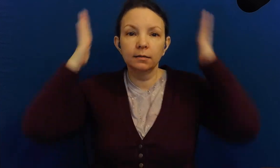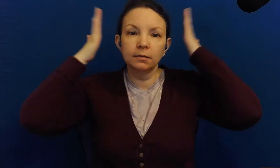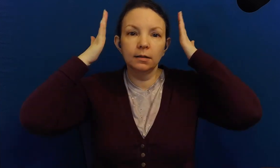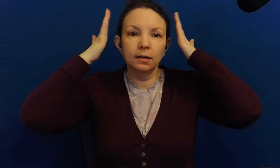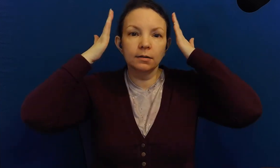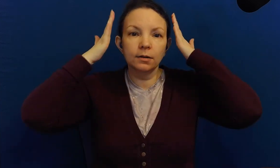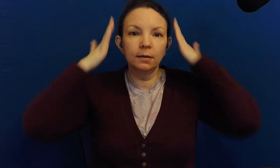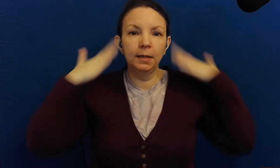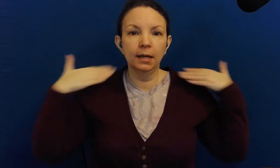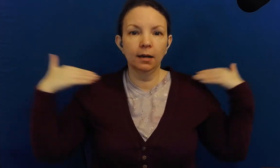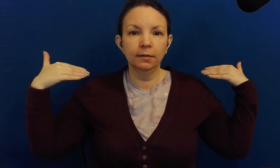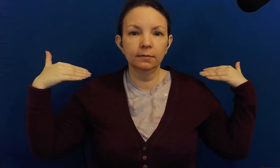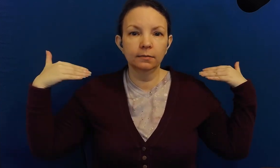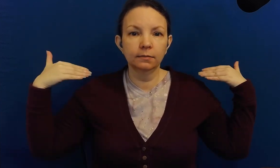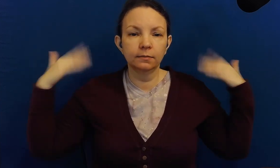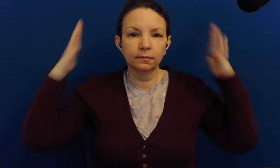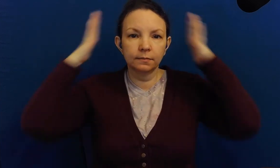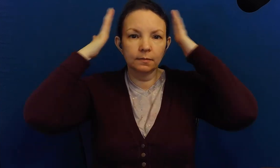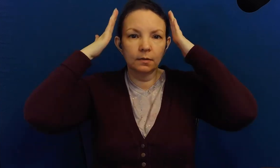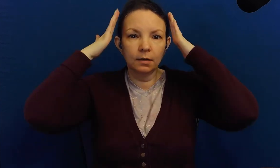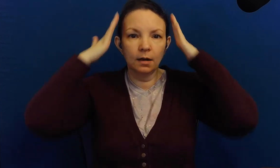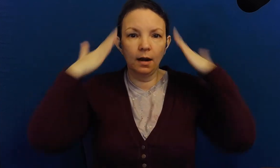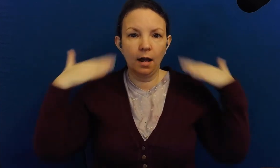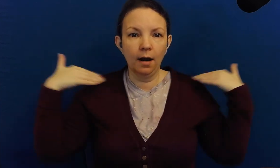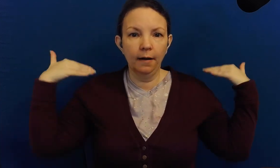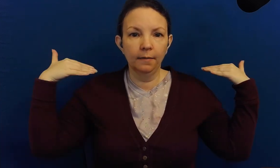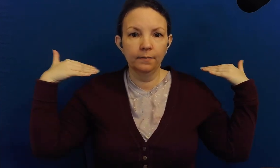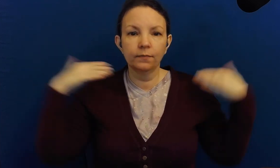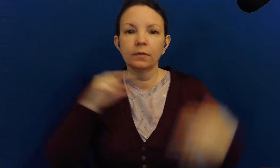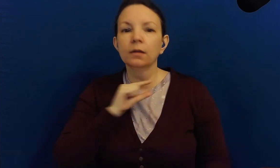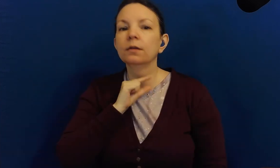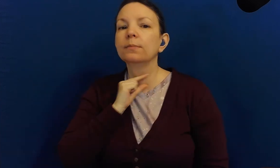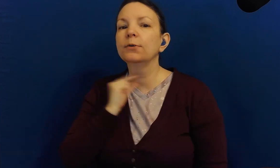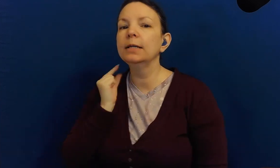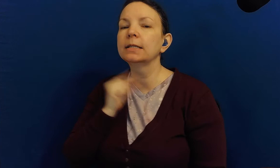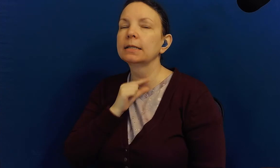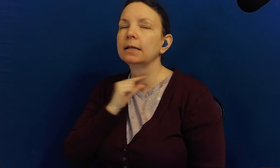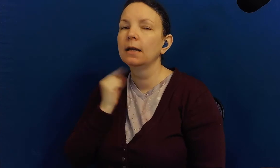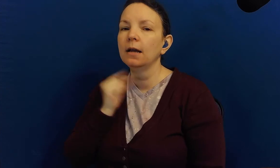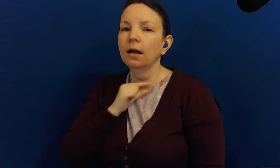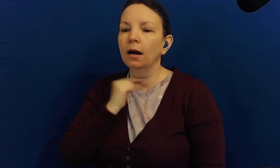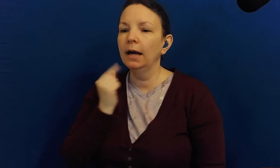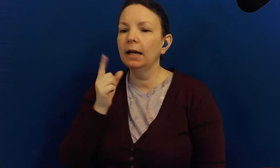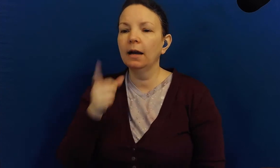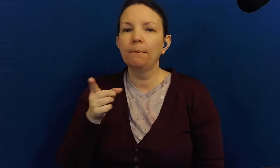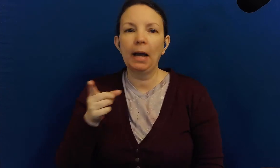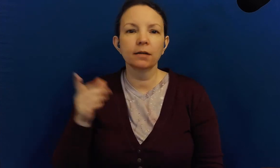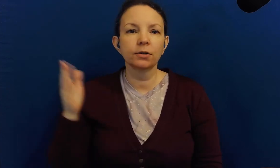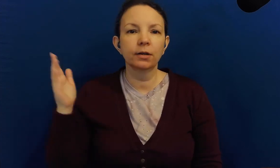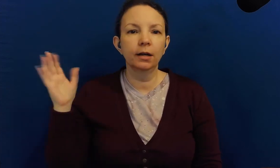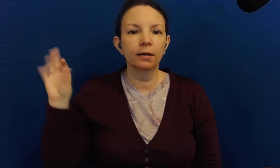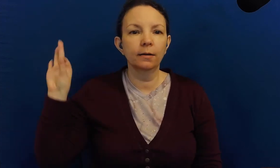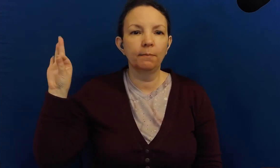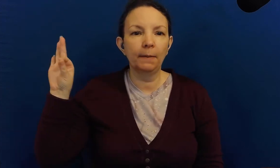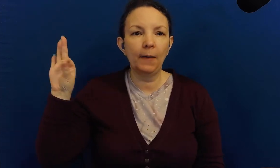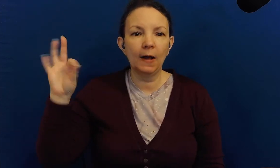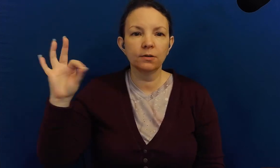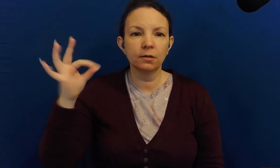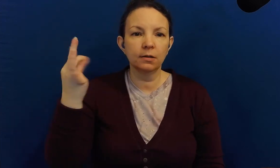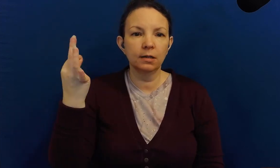It's going to be nun. Nun and priest. I didn't have pastor on here. Pastor is